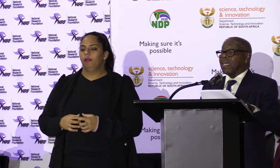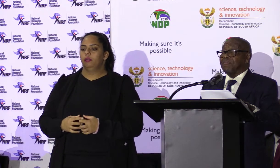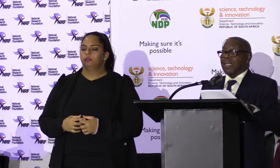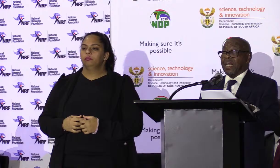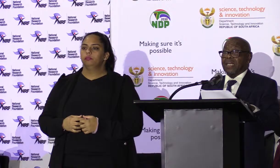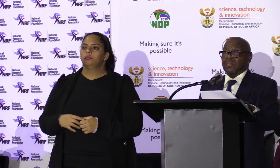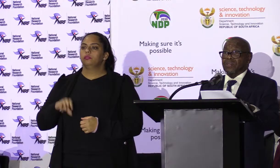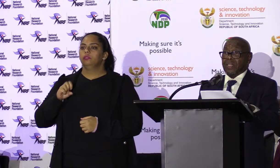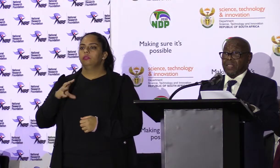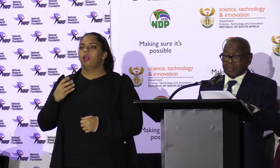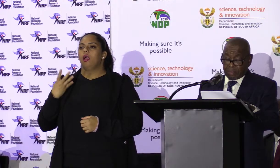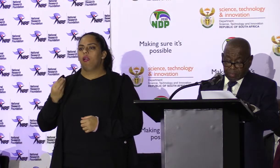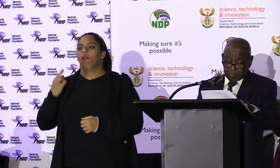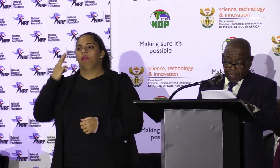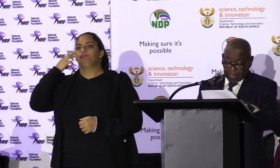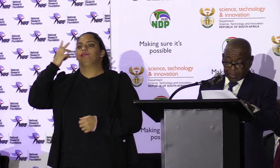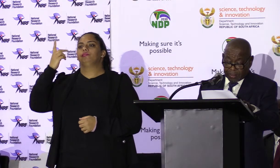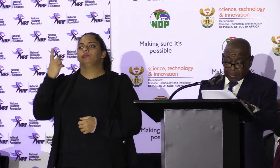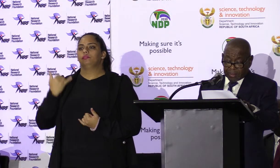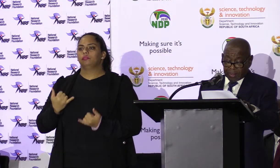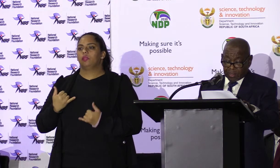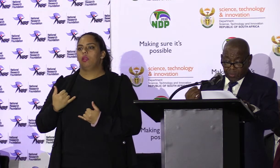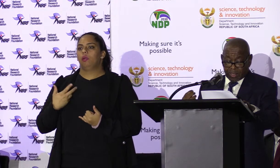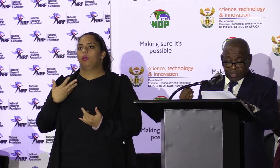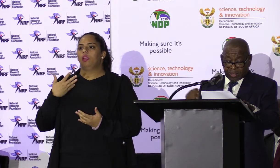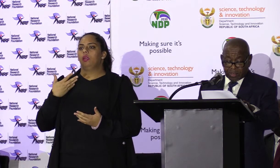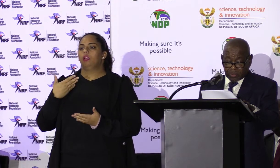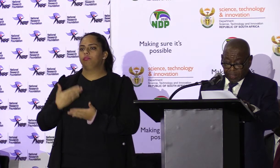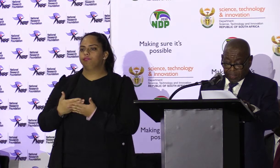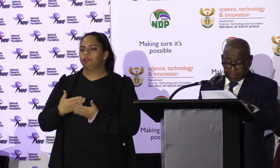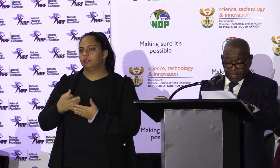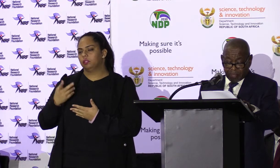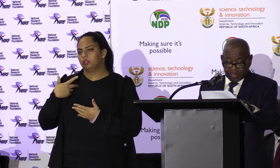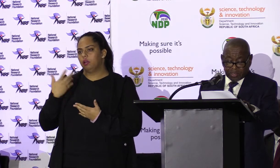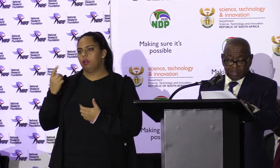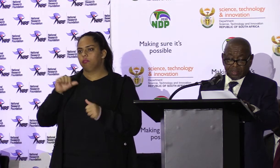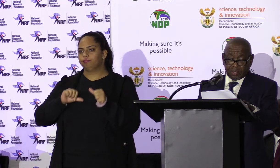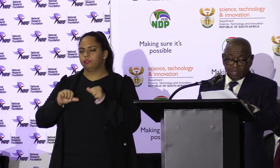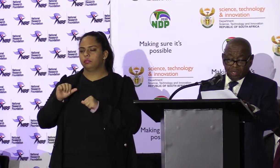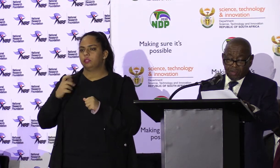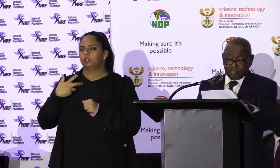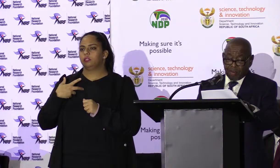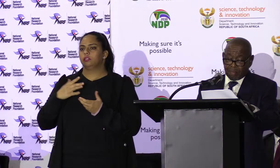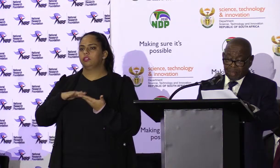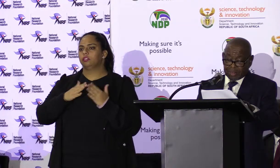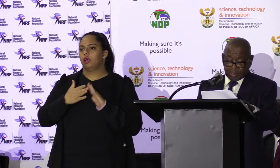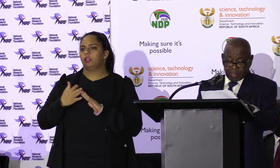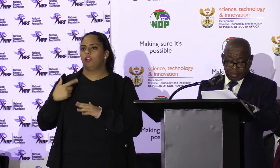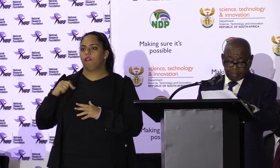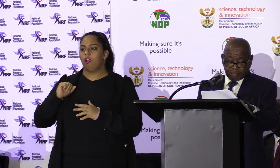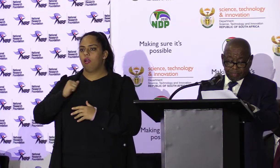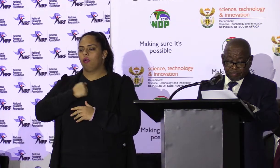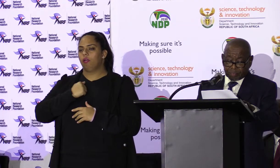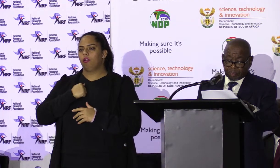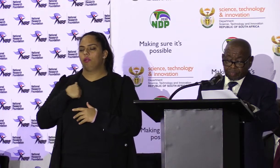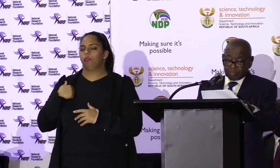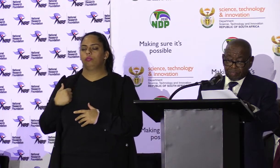So, by having learners today, we are addressing the education and society dimension of our